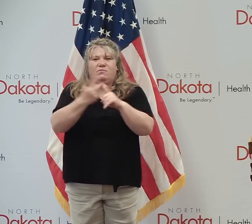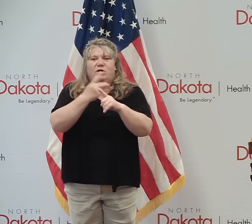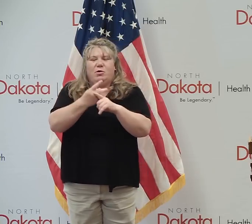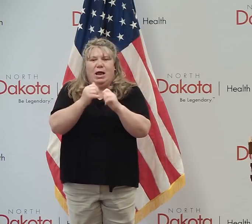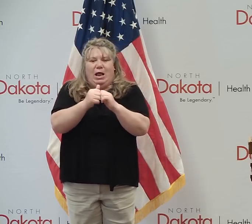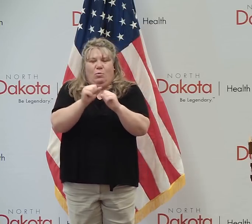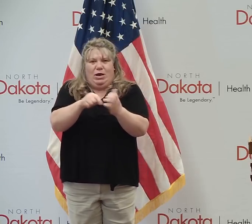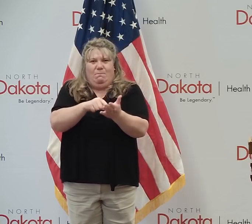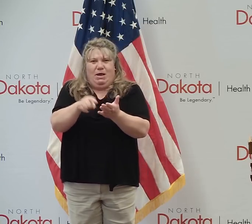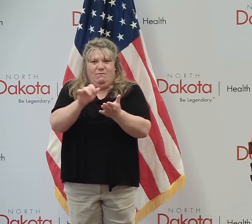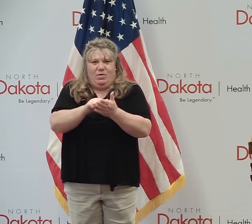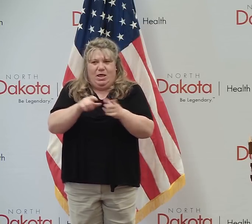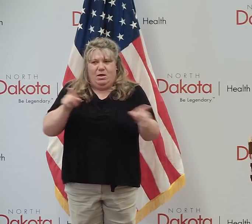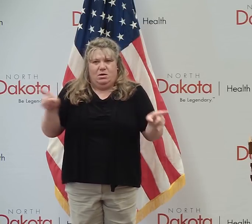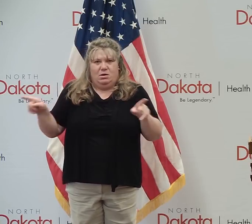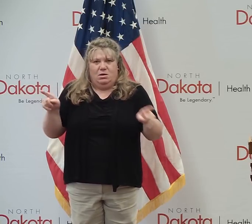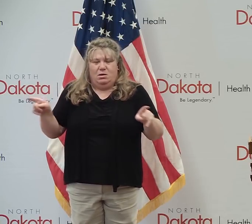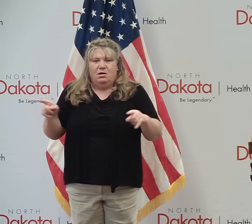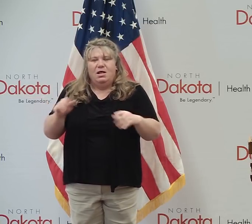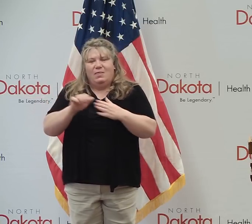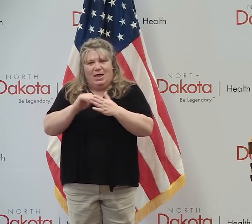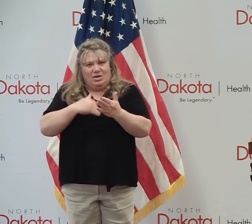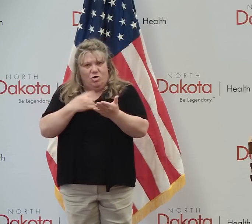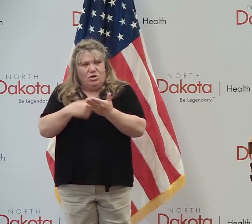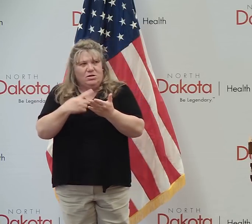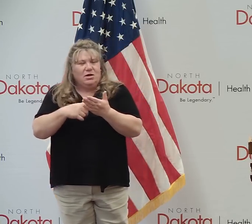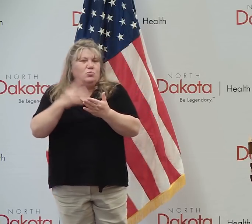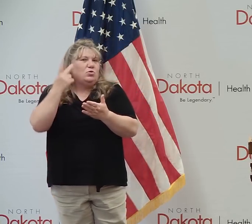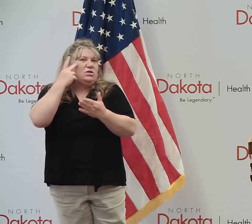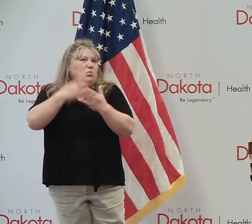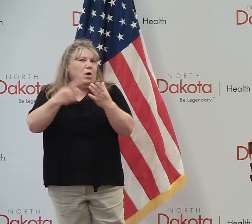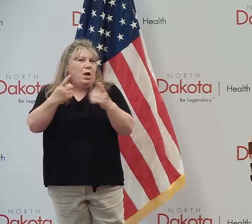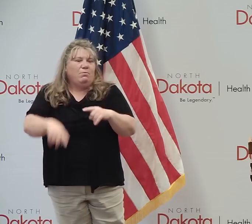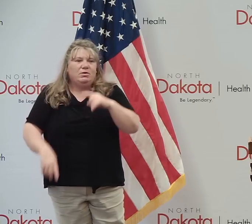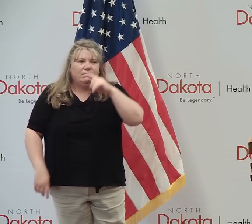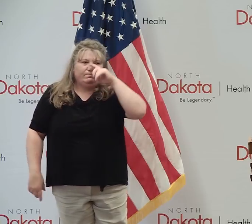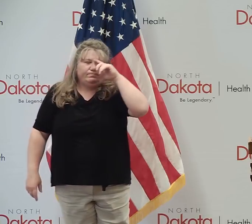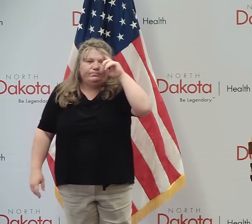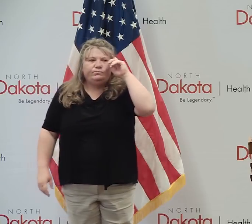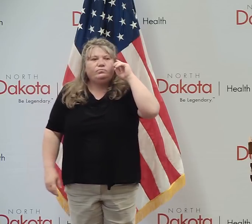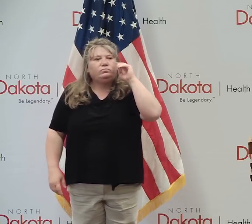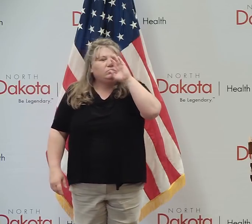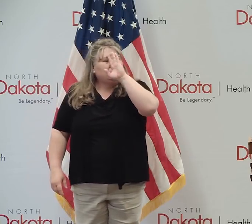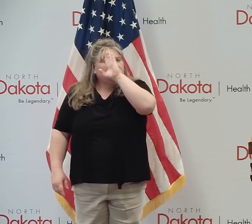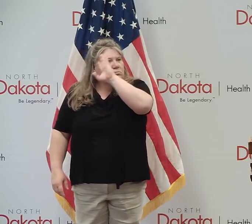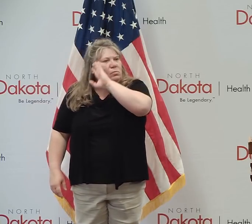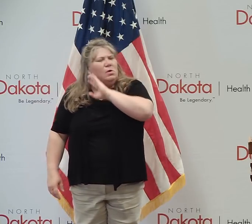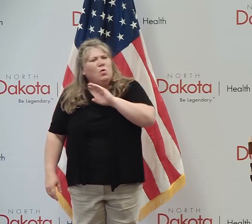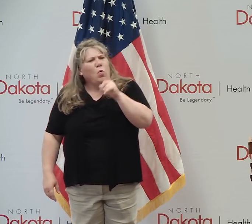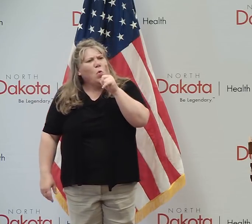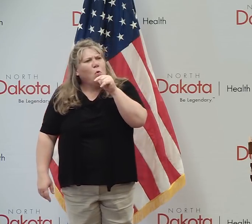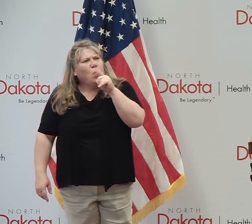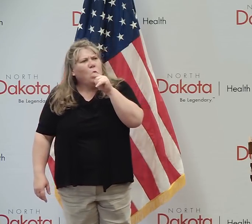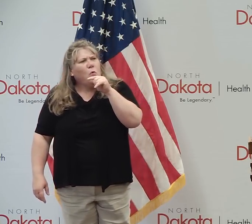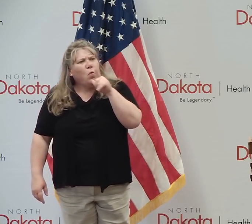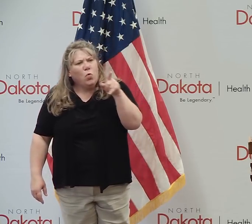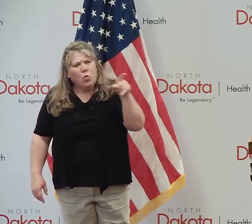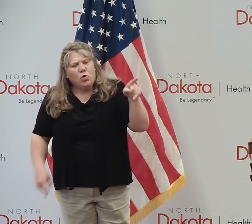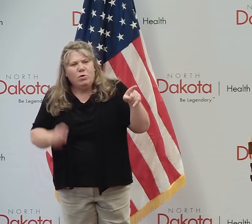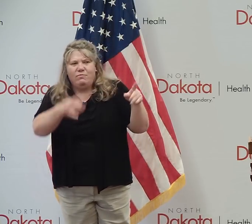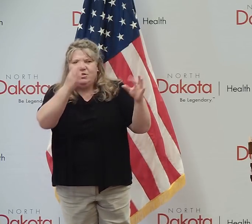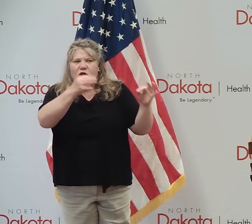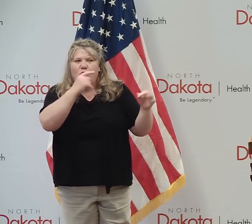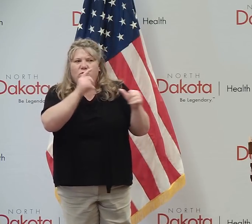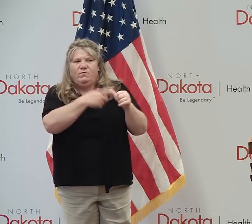funding mechanism. So that's the discussion we're having, and we'll see where it leads. Okay, you guys have to decide